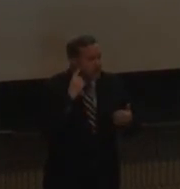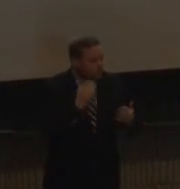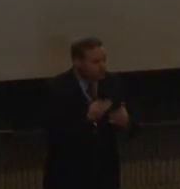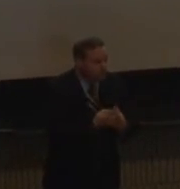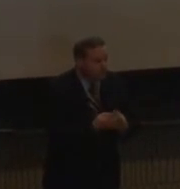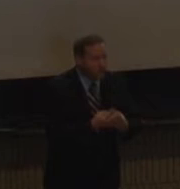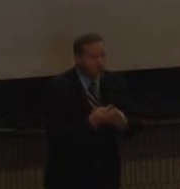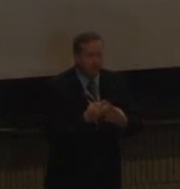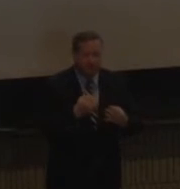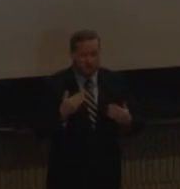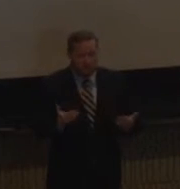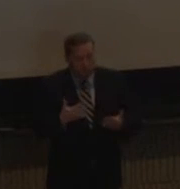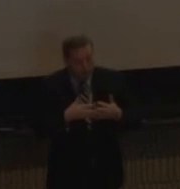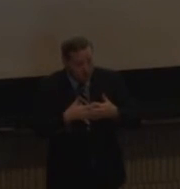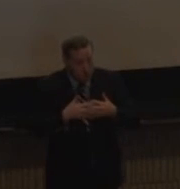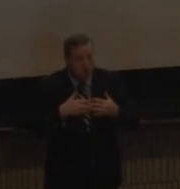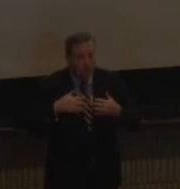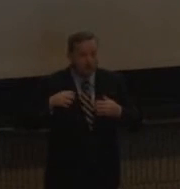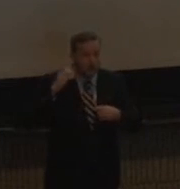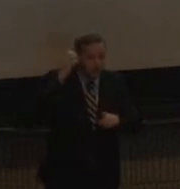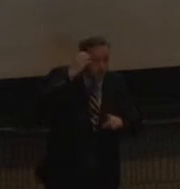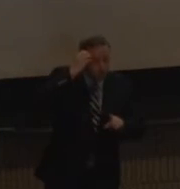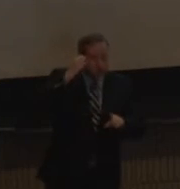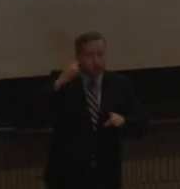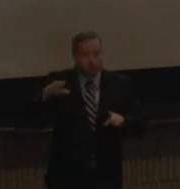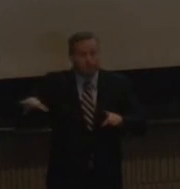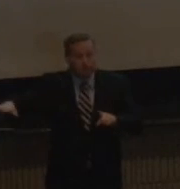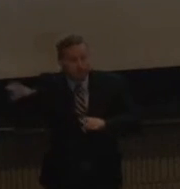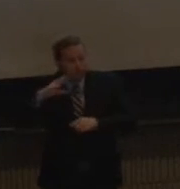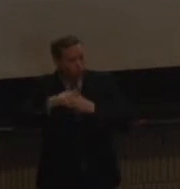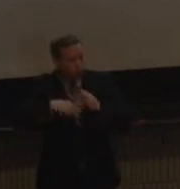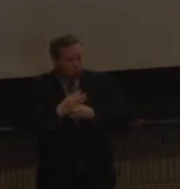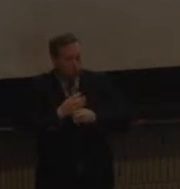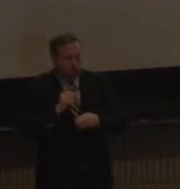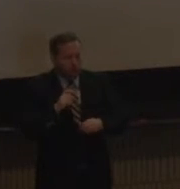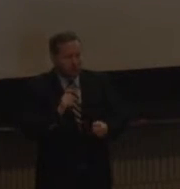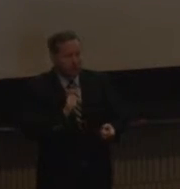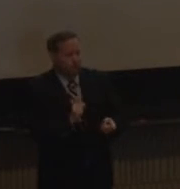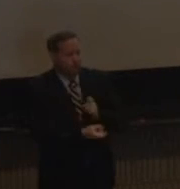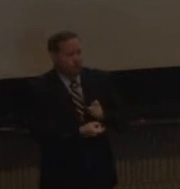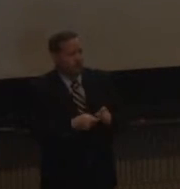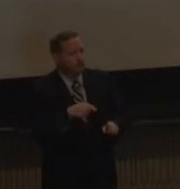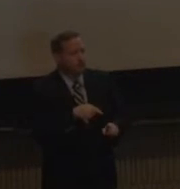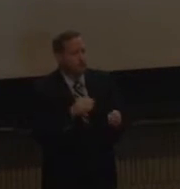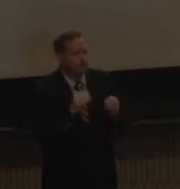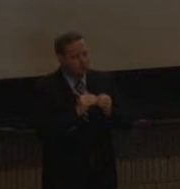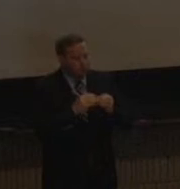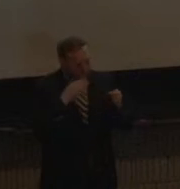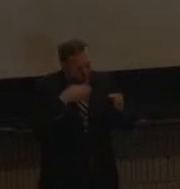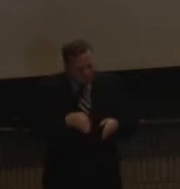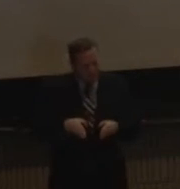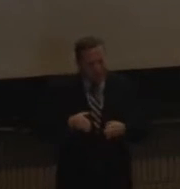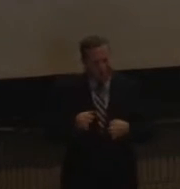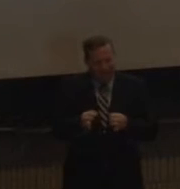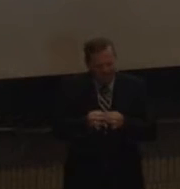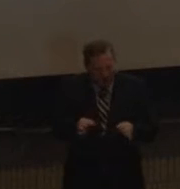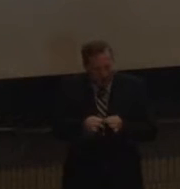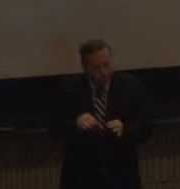I think we have to reform the newborn hearing screening test. Not just here, but everywhere in the world. We need to